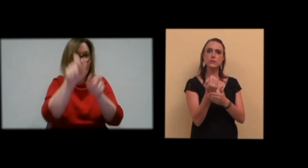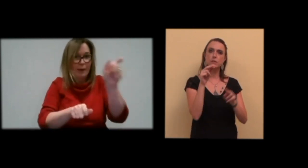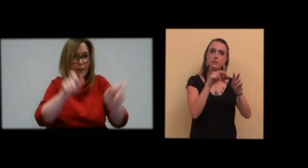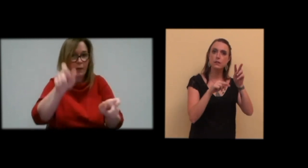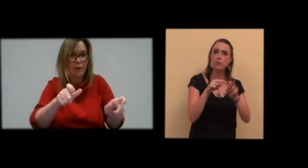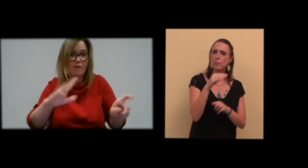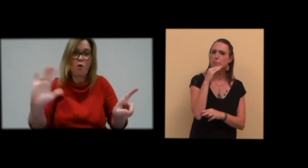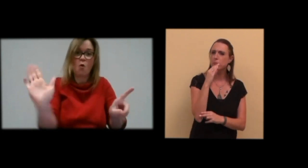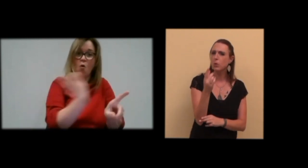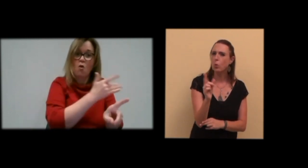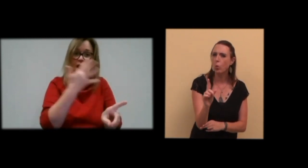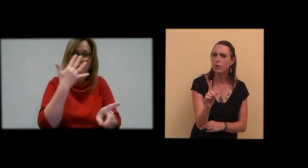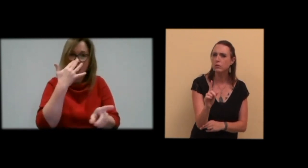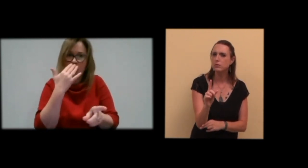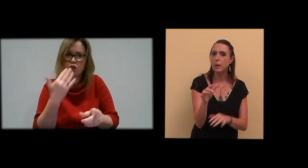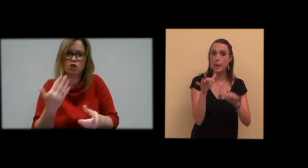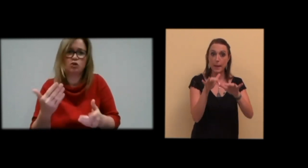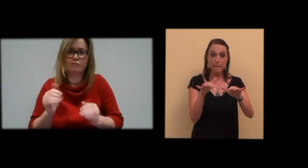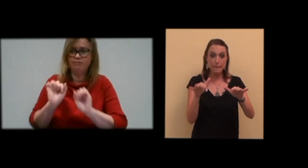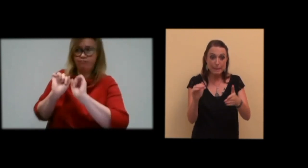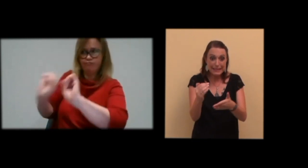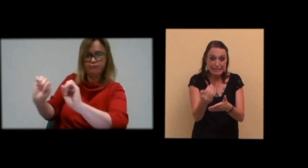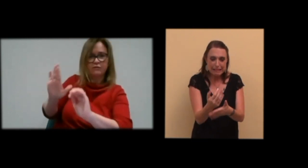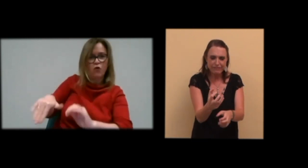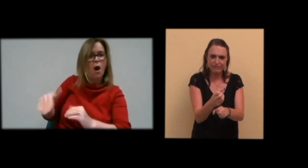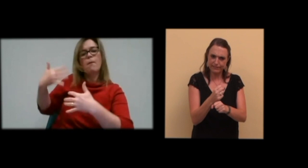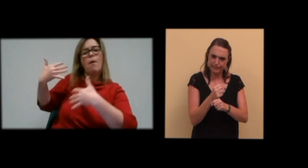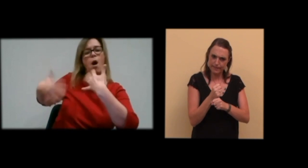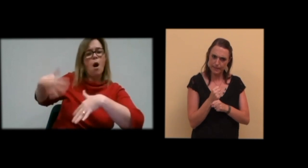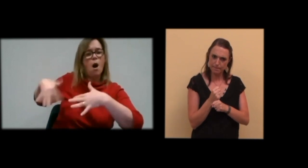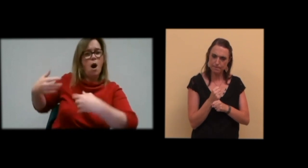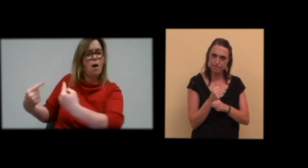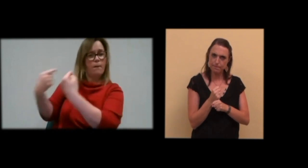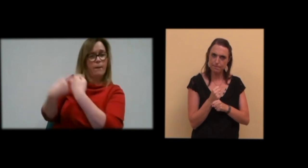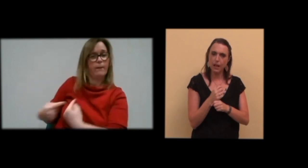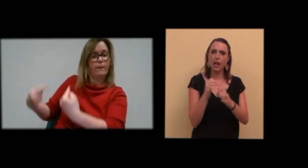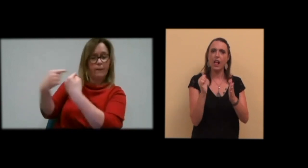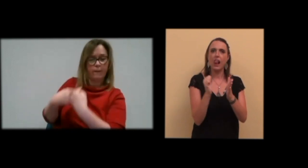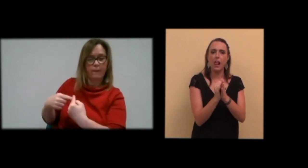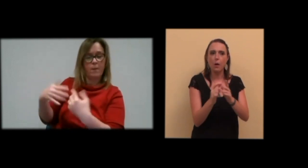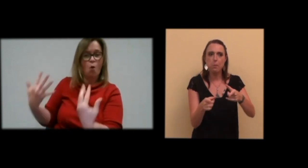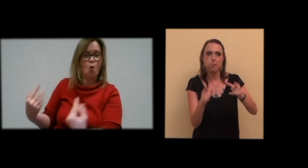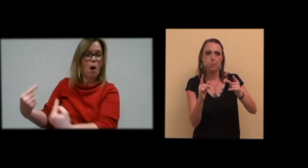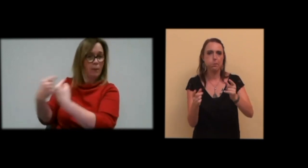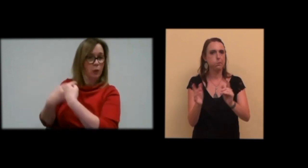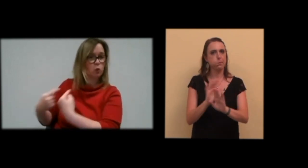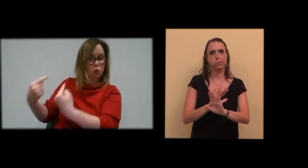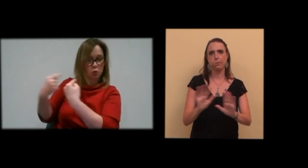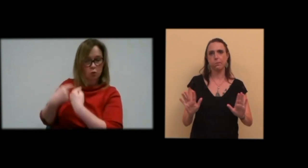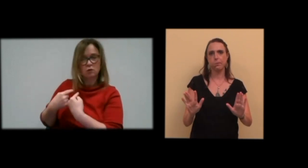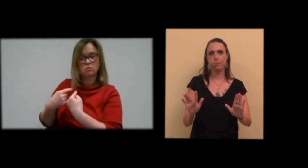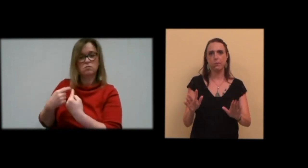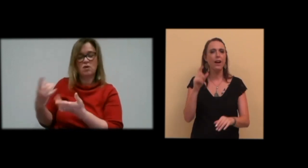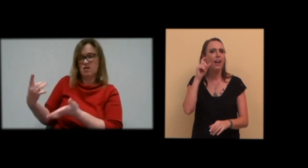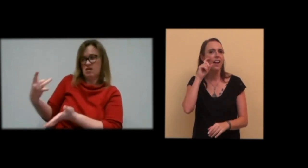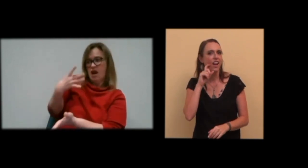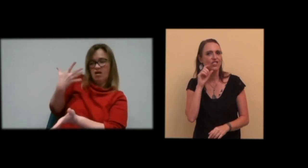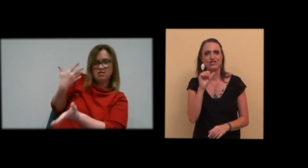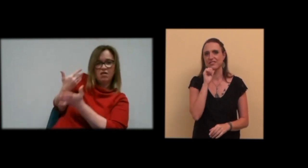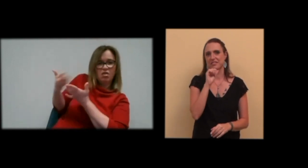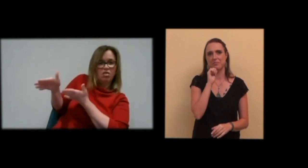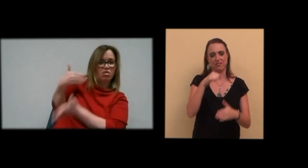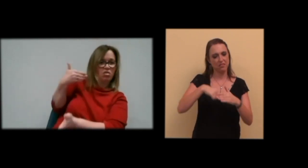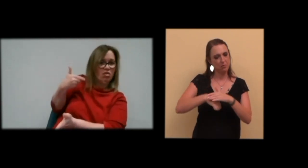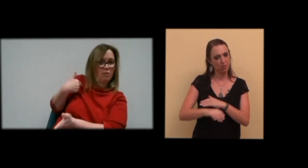So when we're looking at safeguarding, it really means keeping people safe from harm of any age.